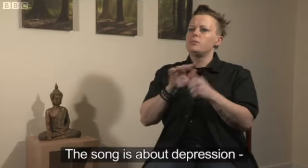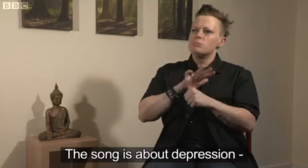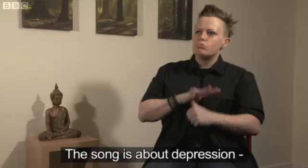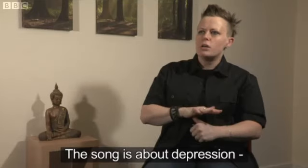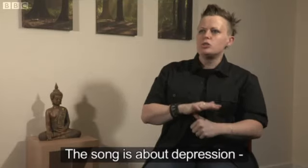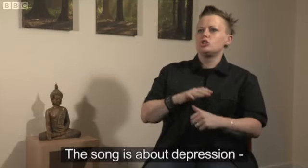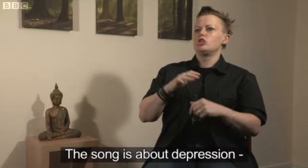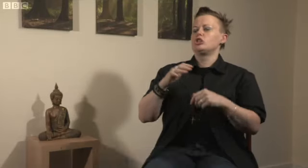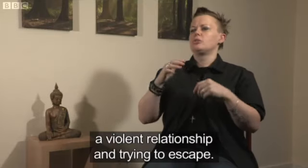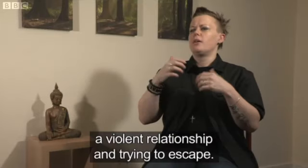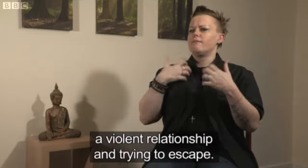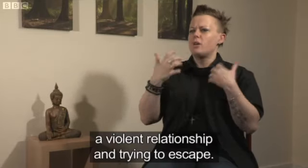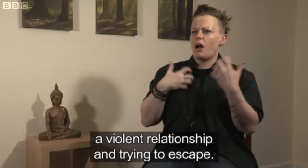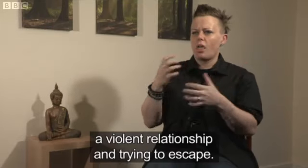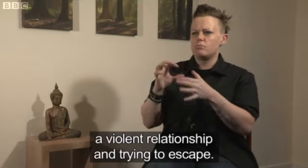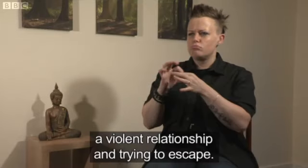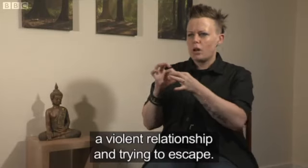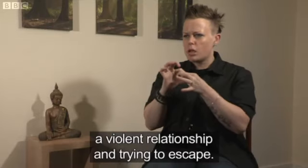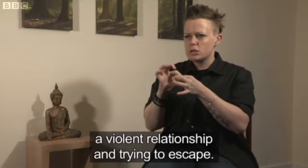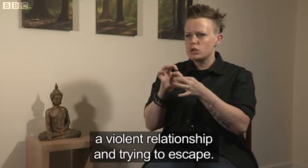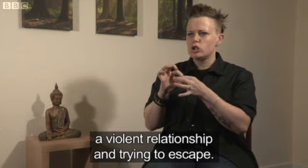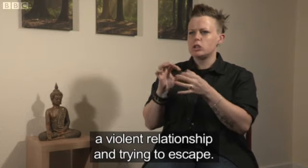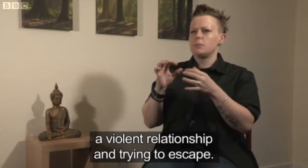about depression, a violent relationship and trying to escape.